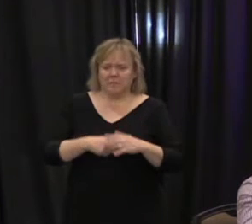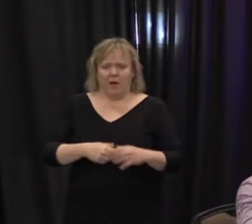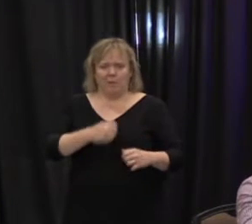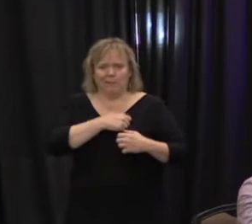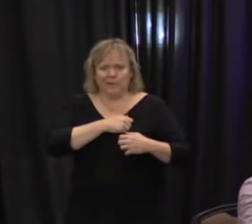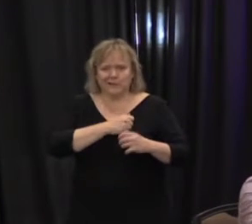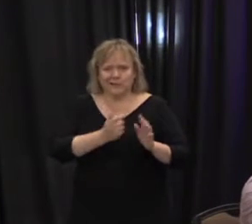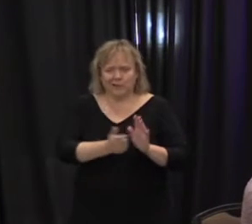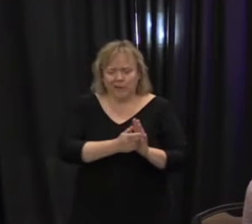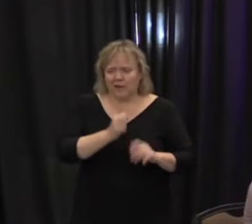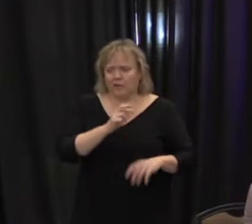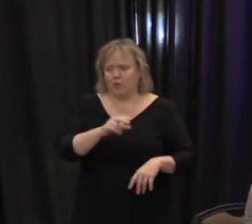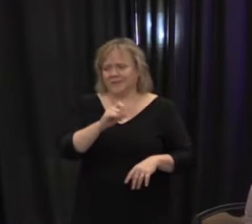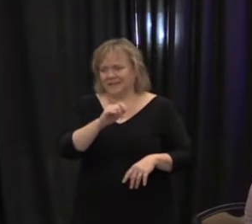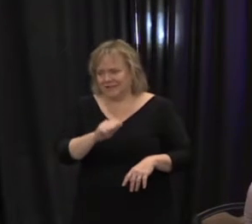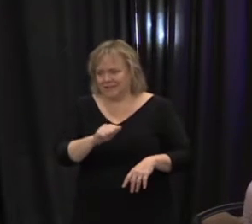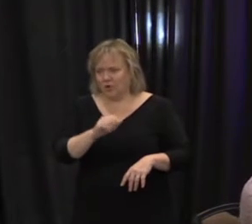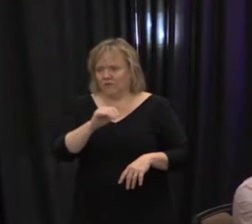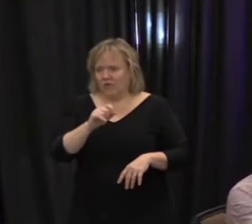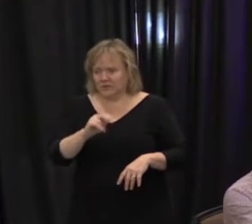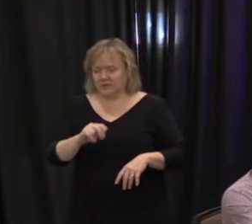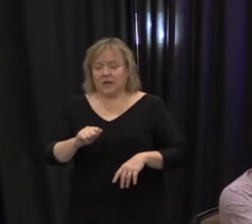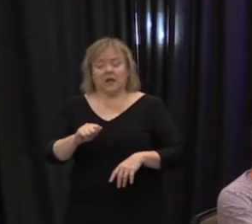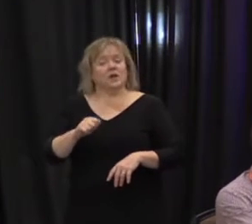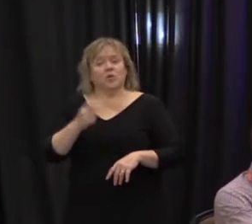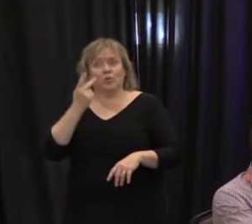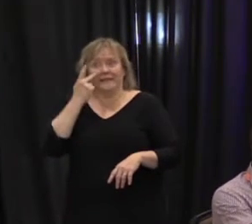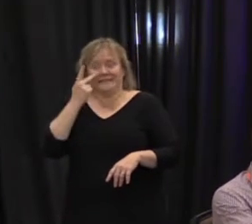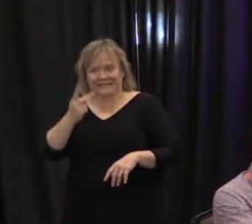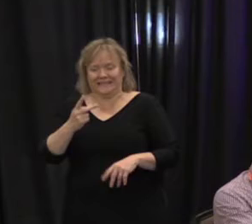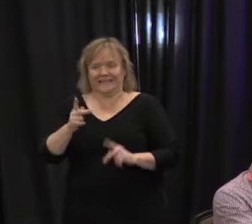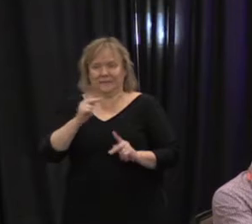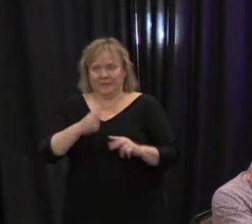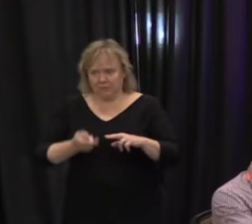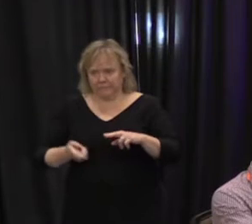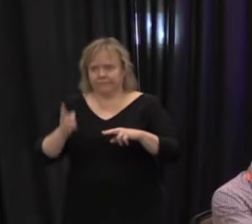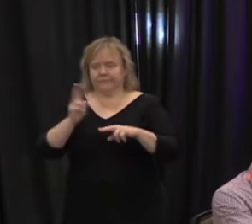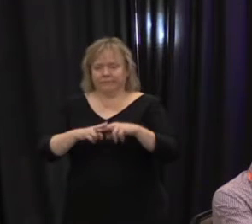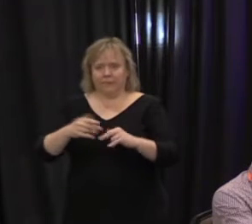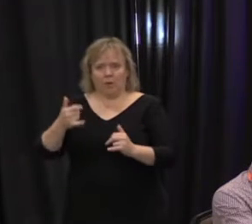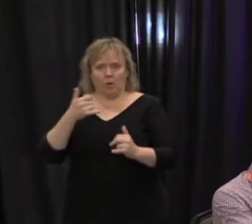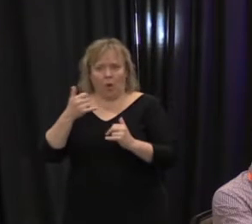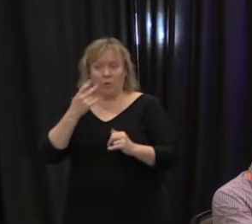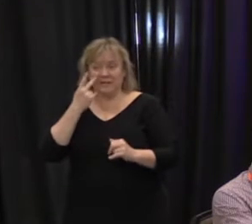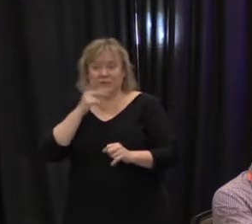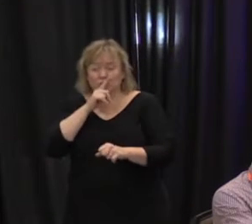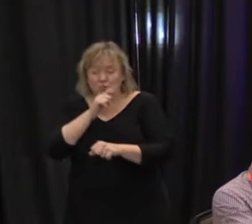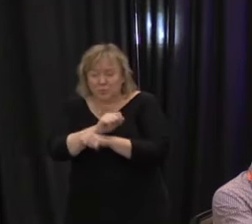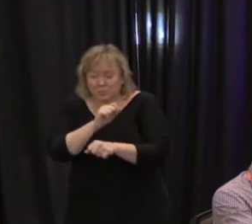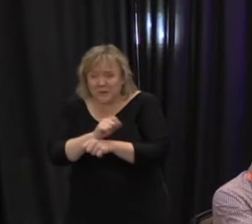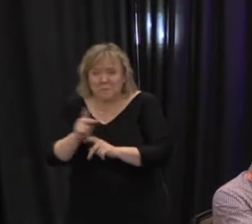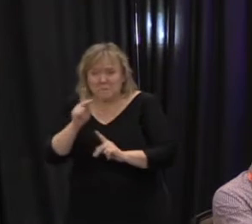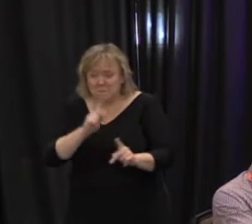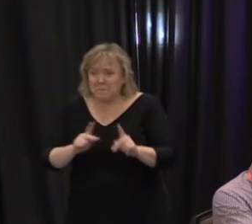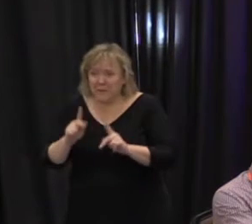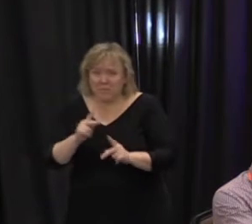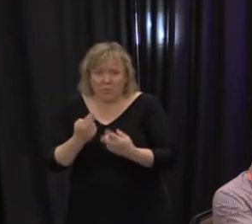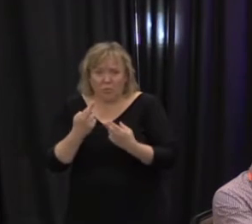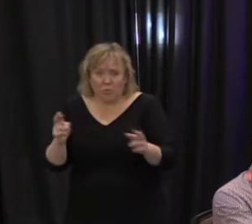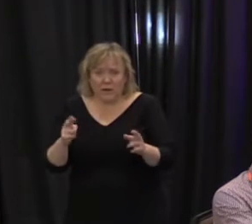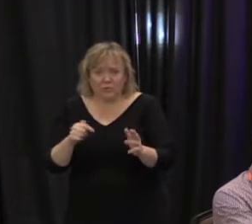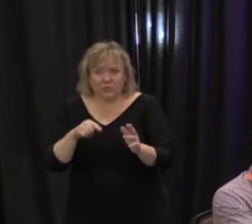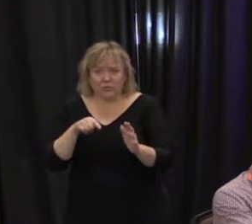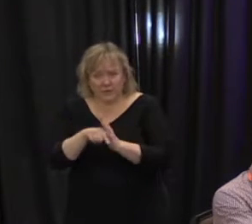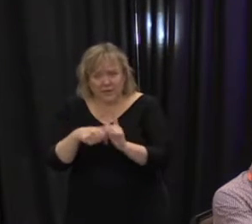or something. We see our call volume go up. We see that people are actively suicidal and we are losing real lives. And